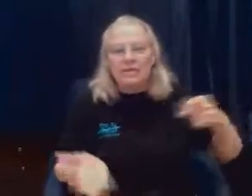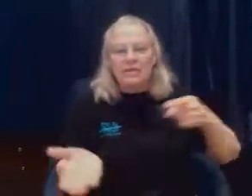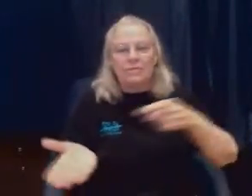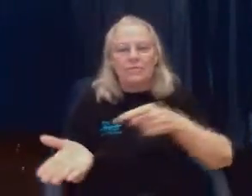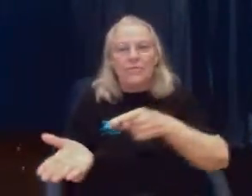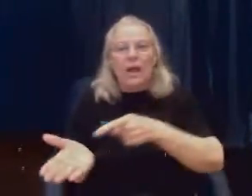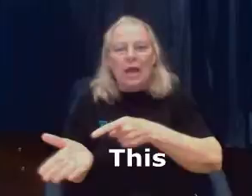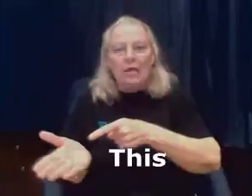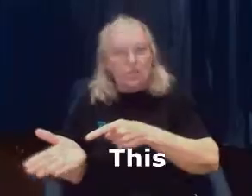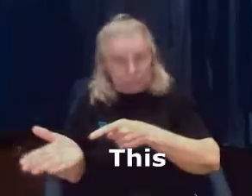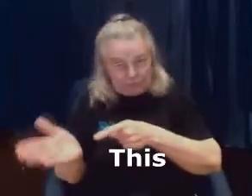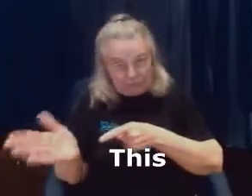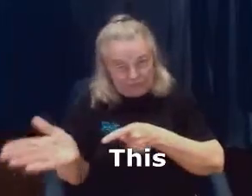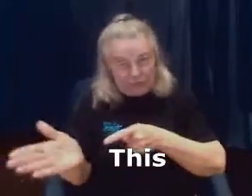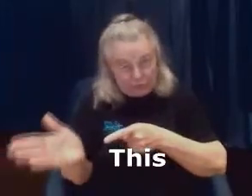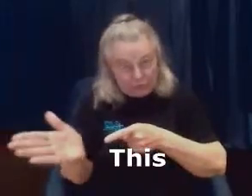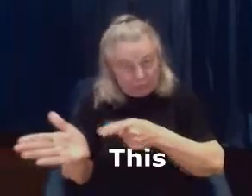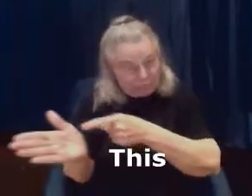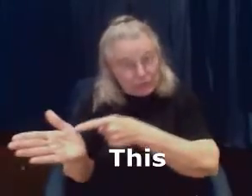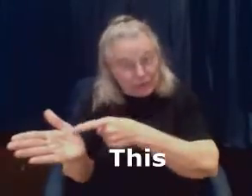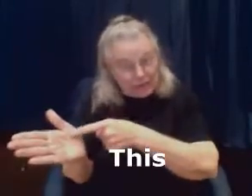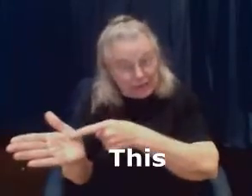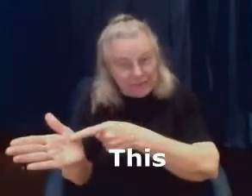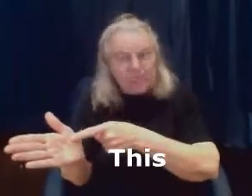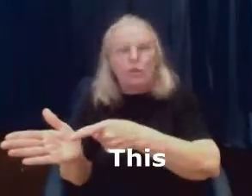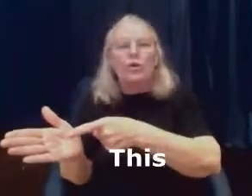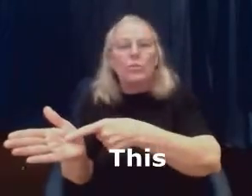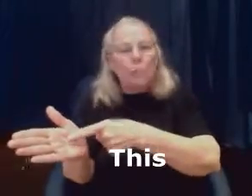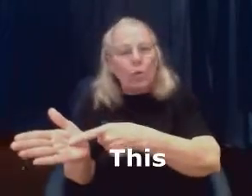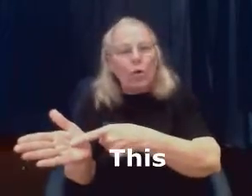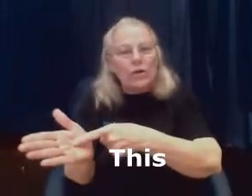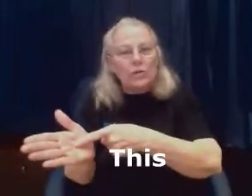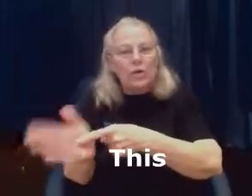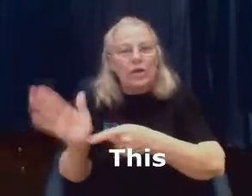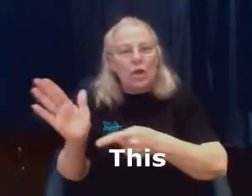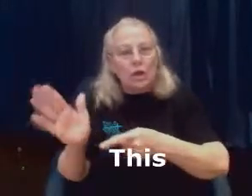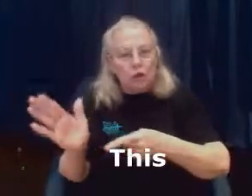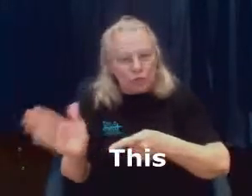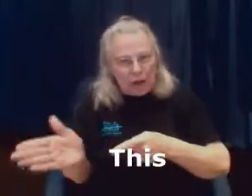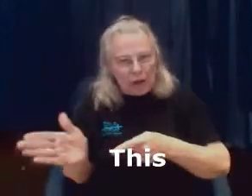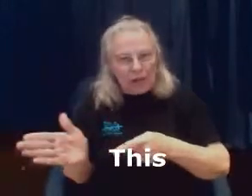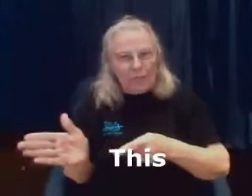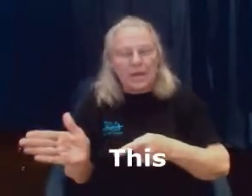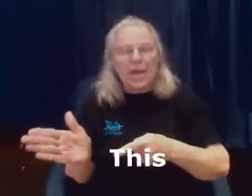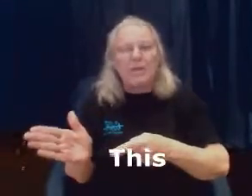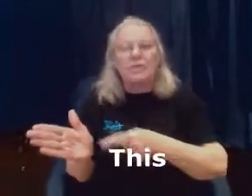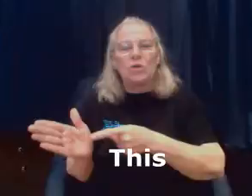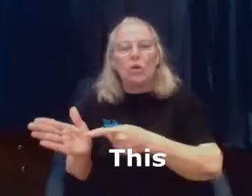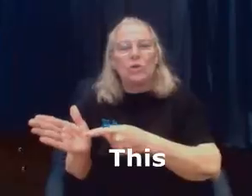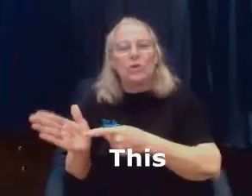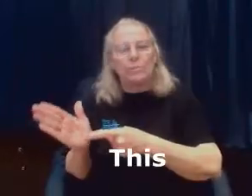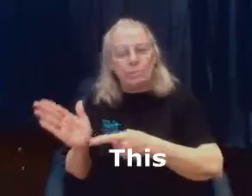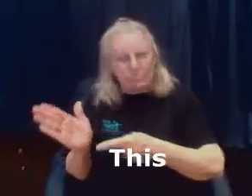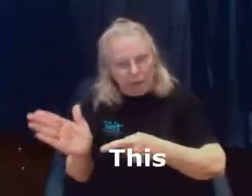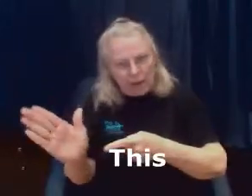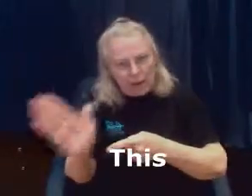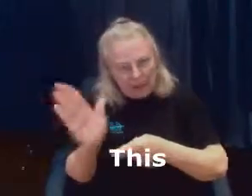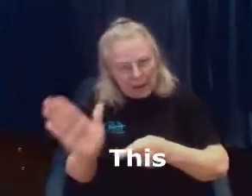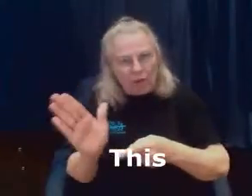This. And it's like you see this? You're going to point toward it. Your non-dominant hand is open, palm out